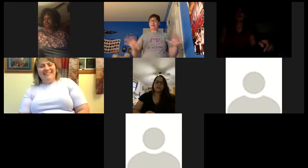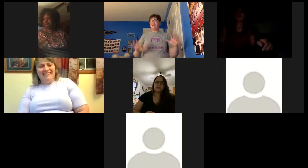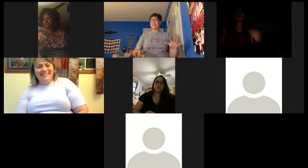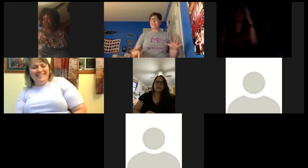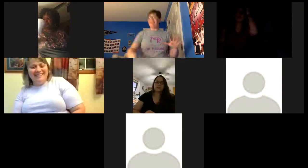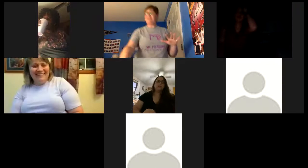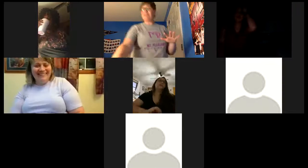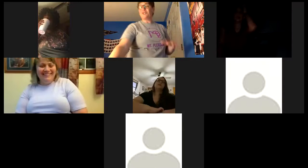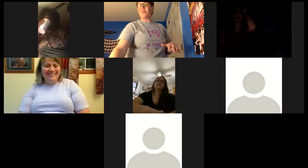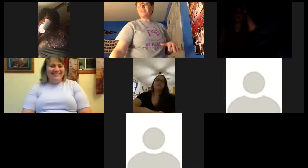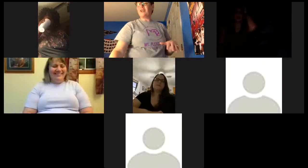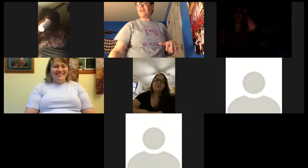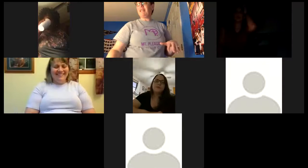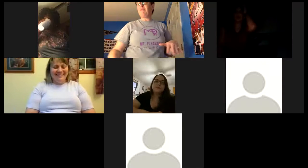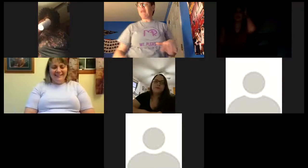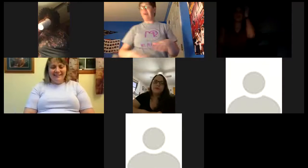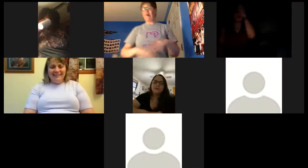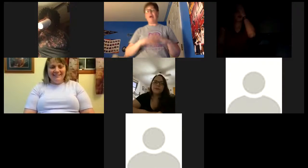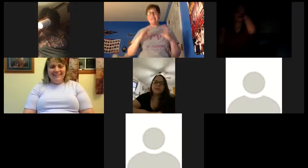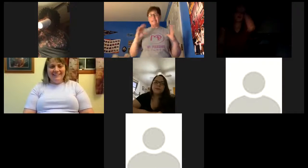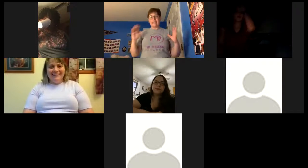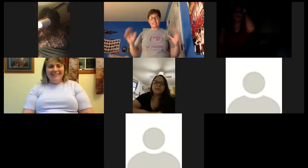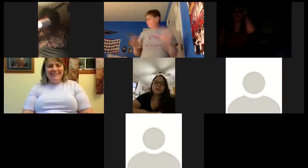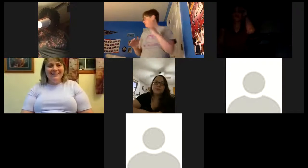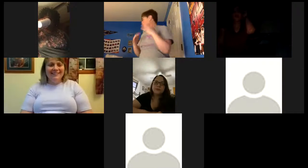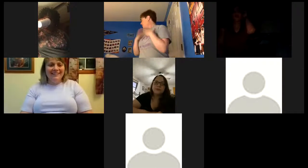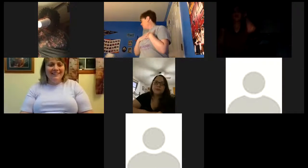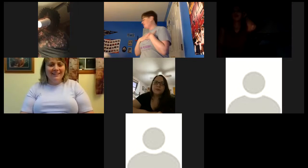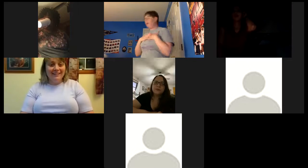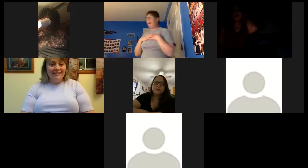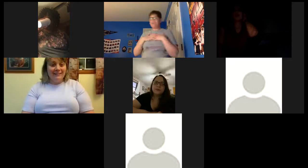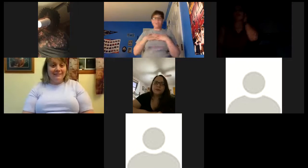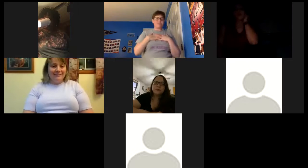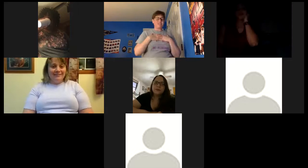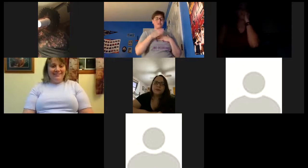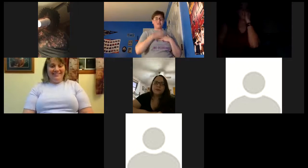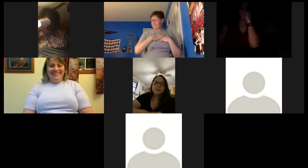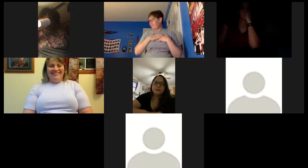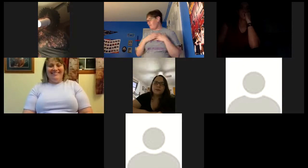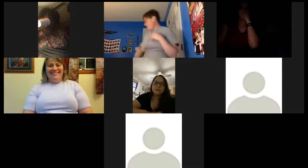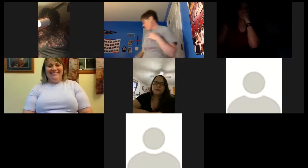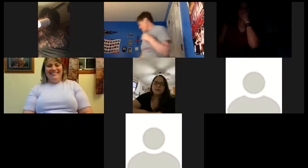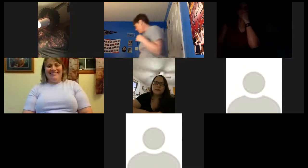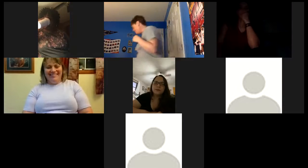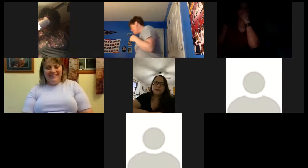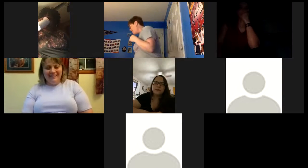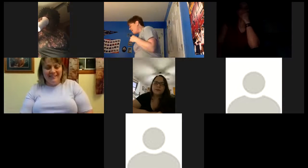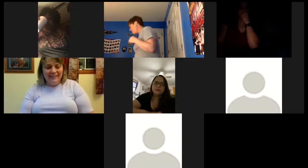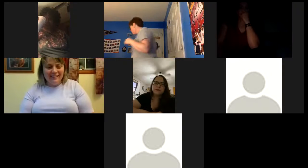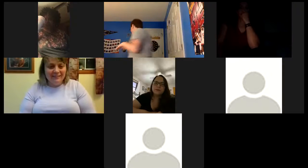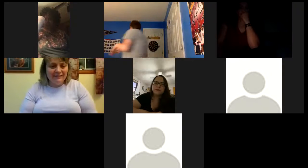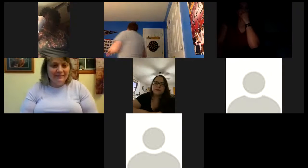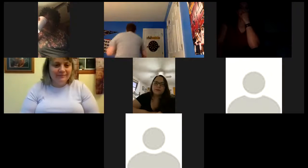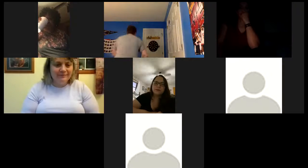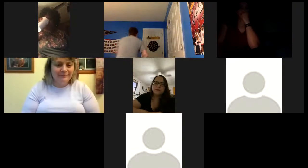got to play with it and look at your words and go, okay, let me make a crazy sentence with all these words. Gosh, my dog's giving me a heart